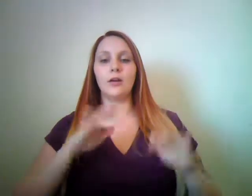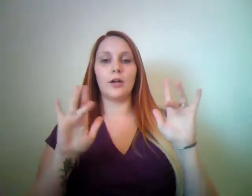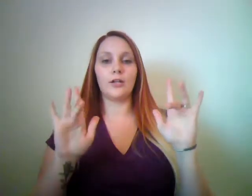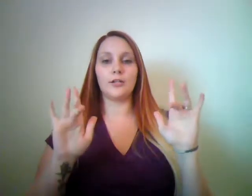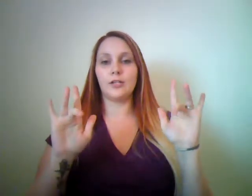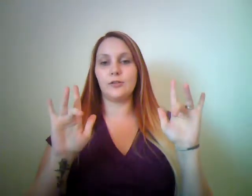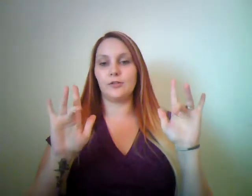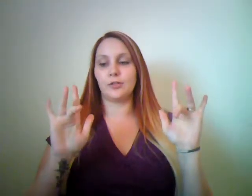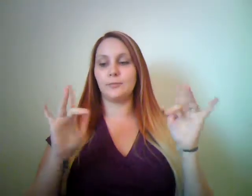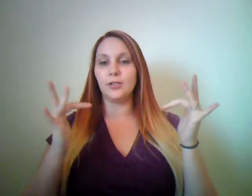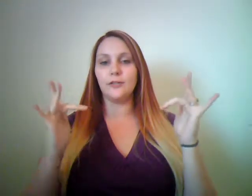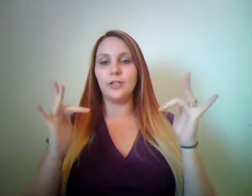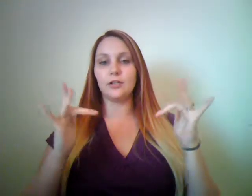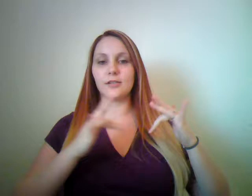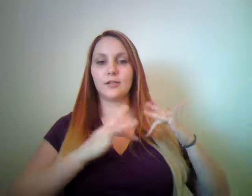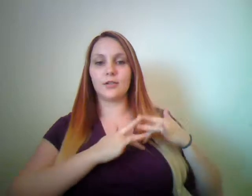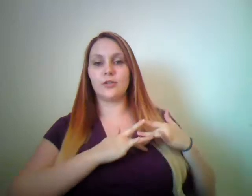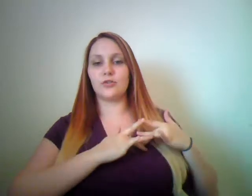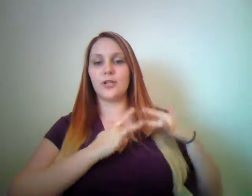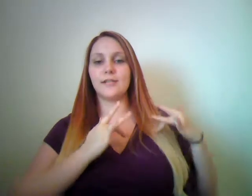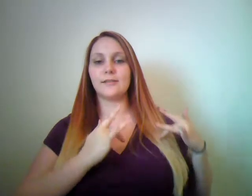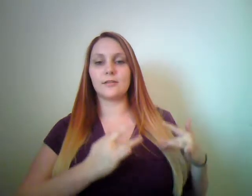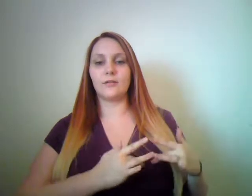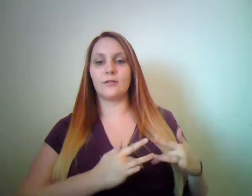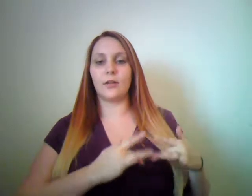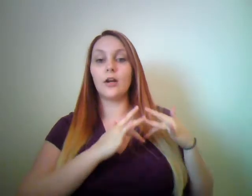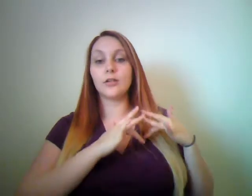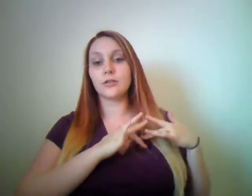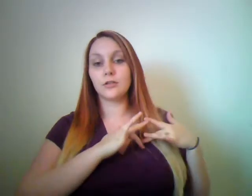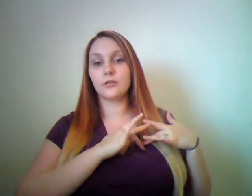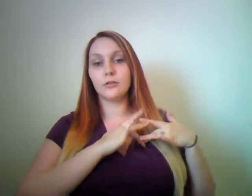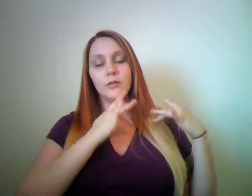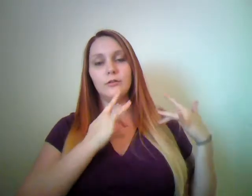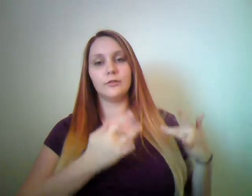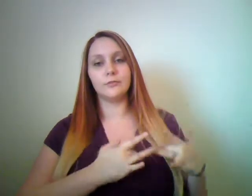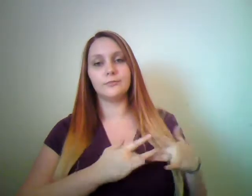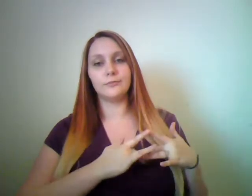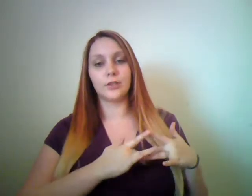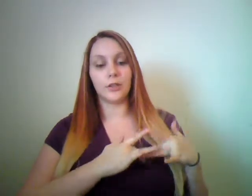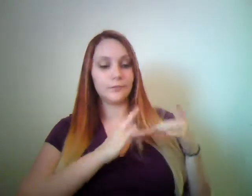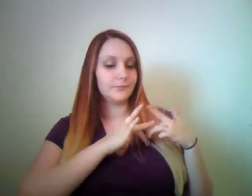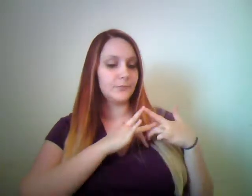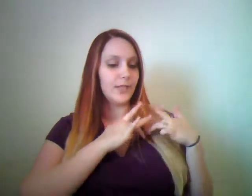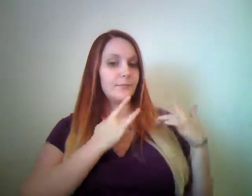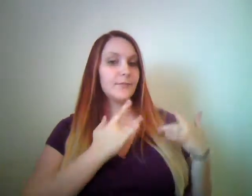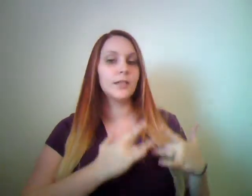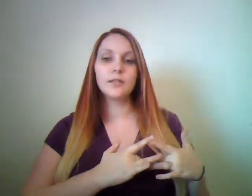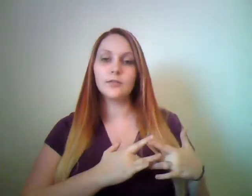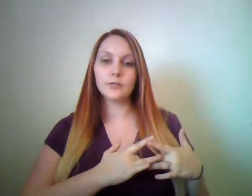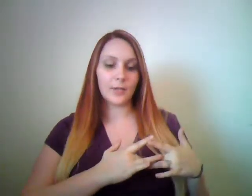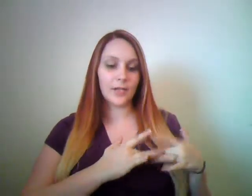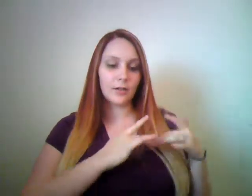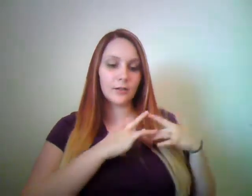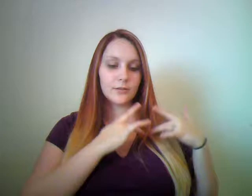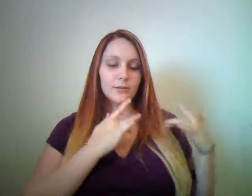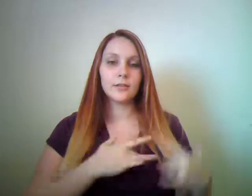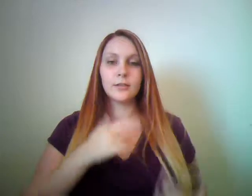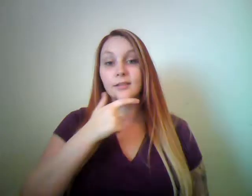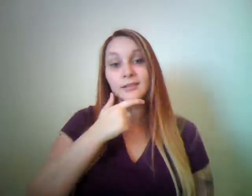you're going to use your middle fingers, and you're going to trace a heart over your heart, okay? So my heart,